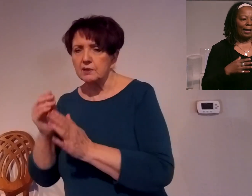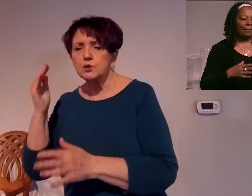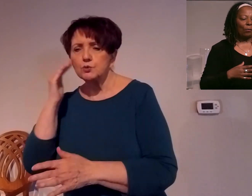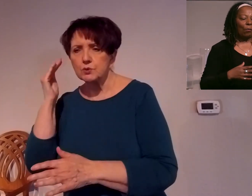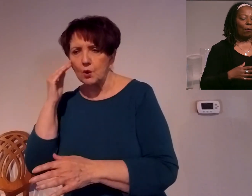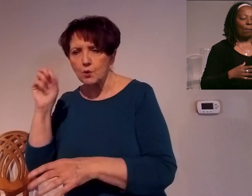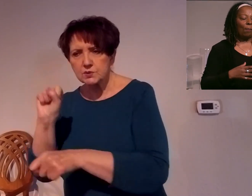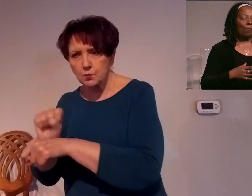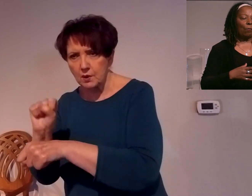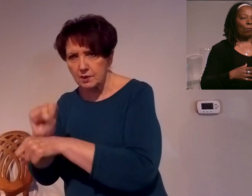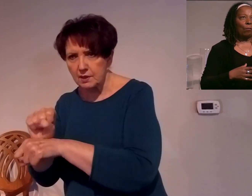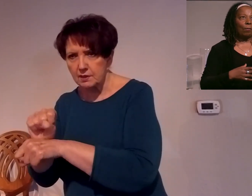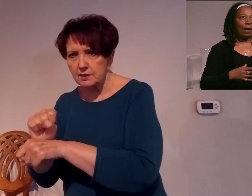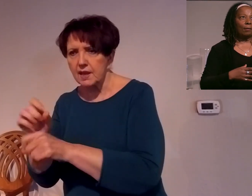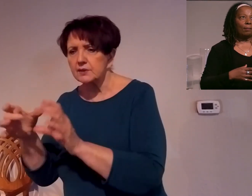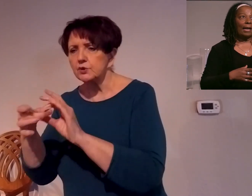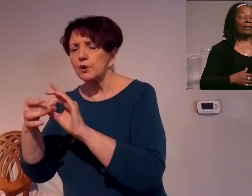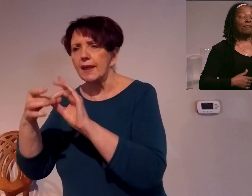and I